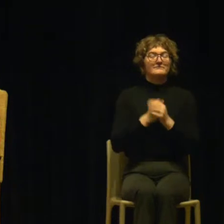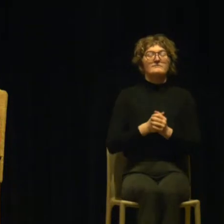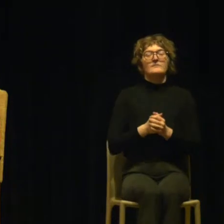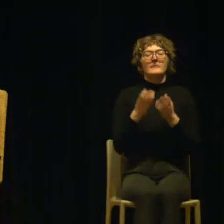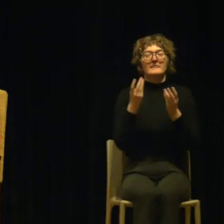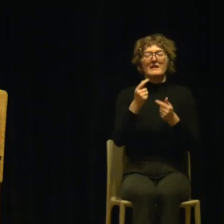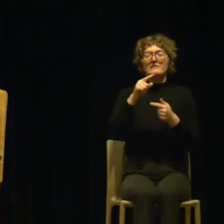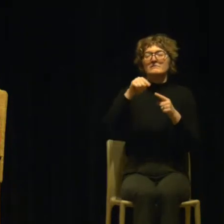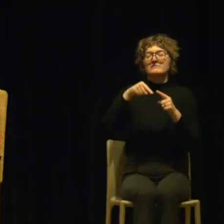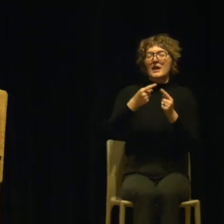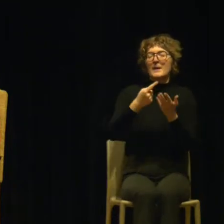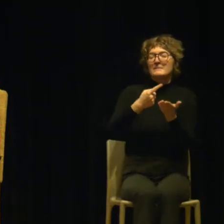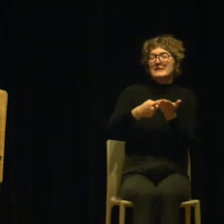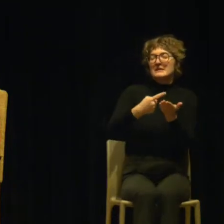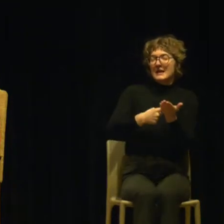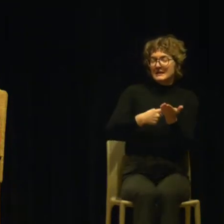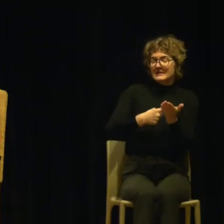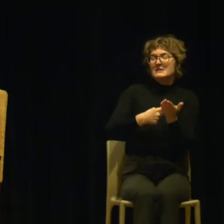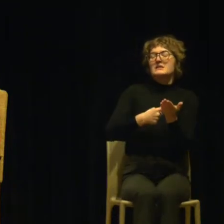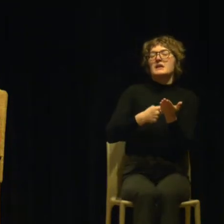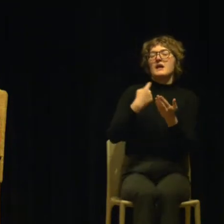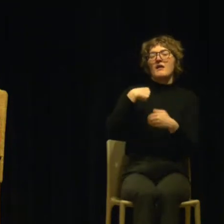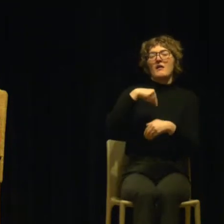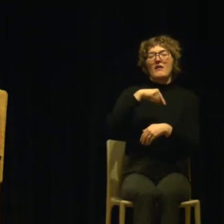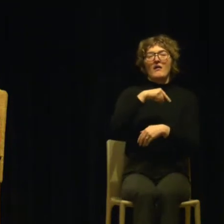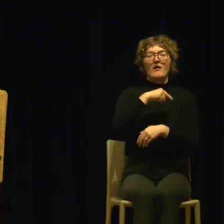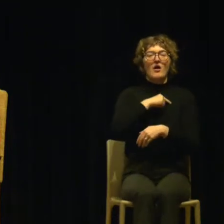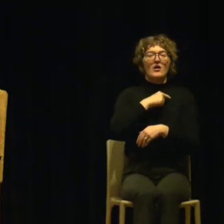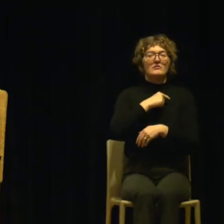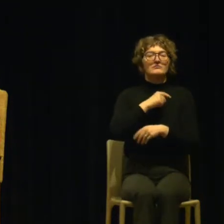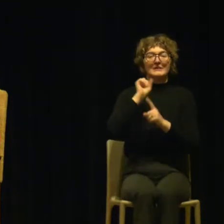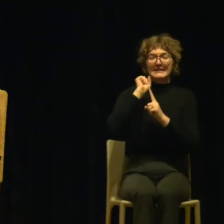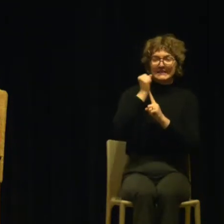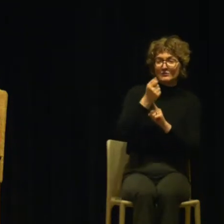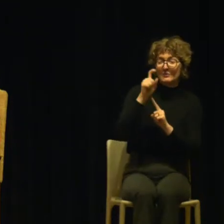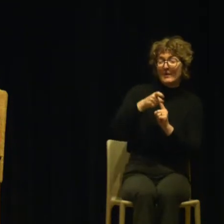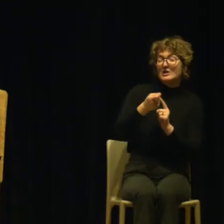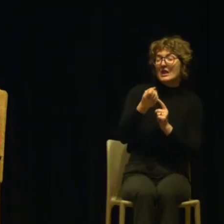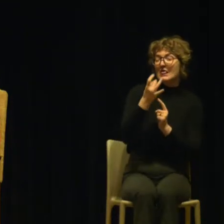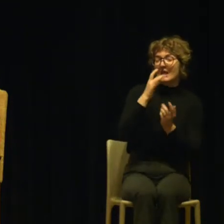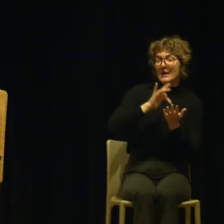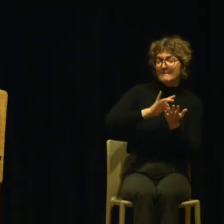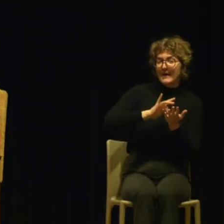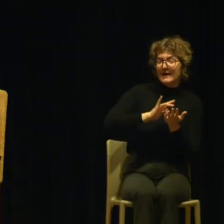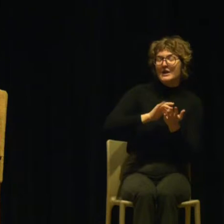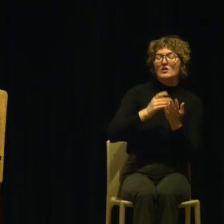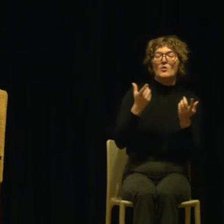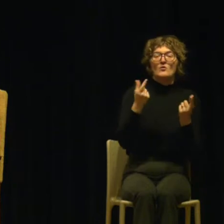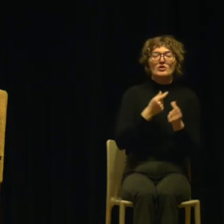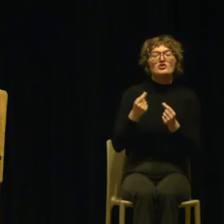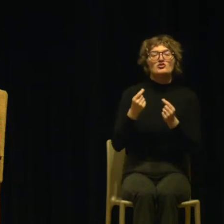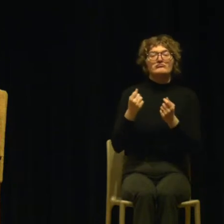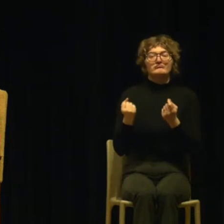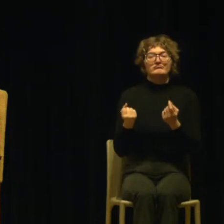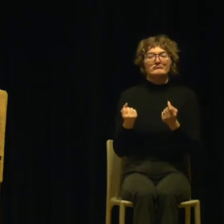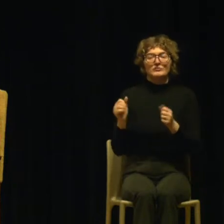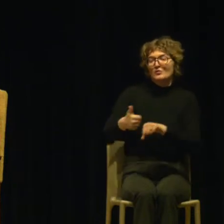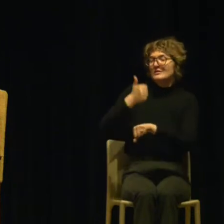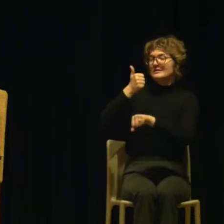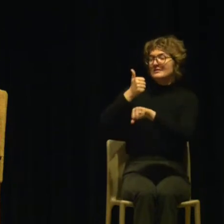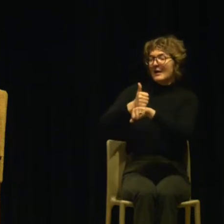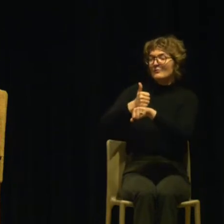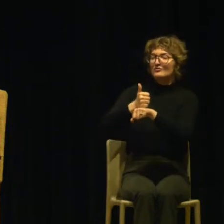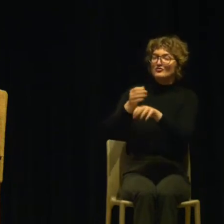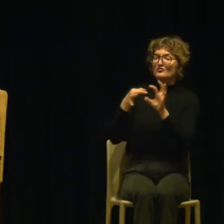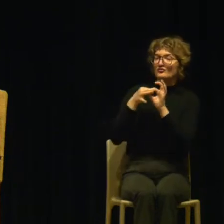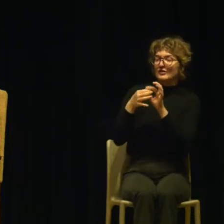time talking about when we are in a situation where we have to take medication, what we can do to build a relationship with how